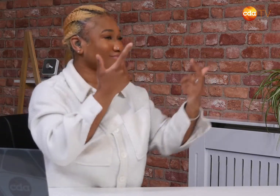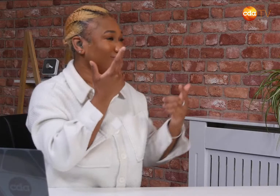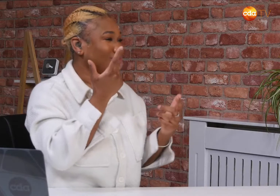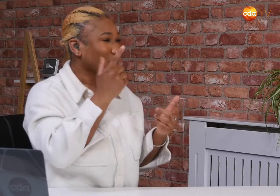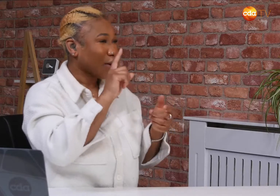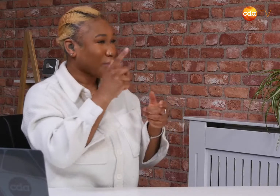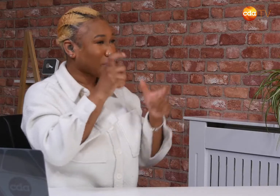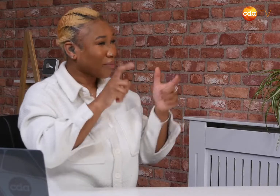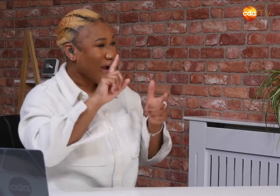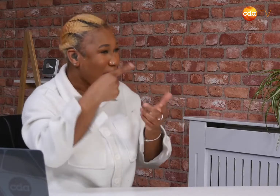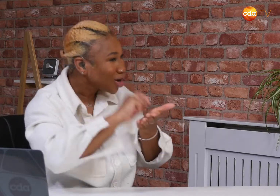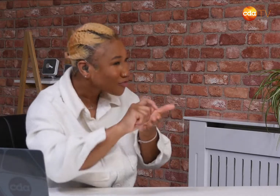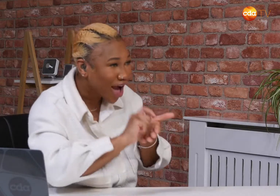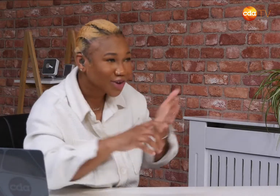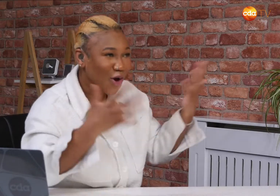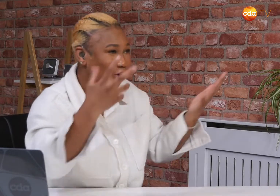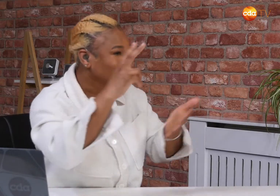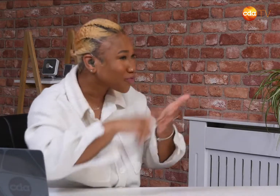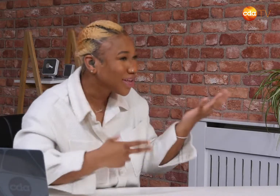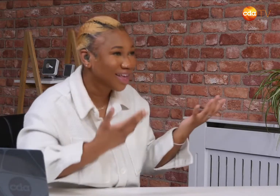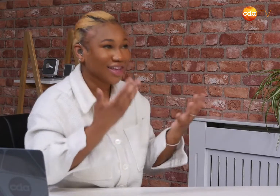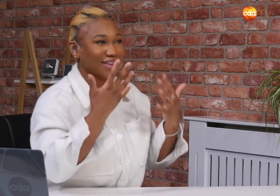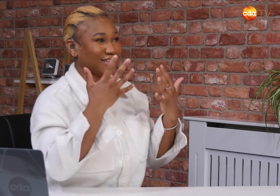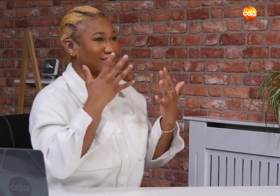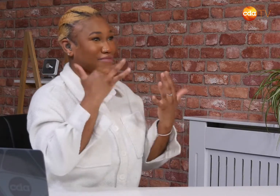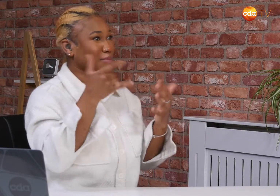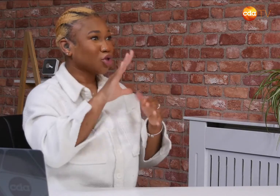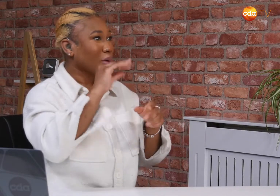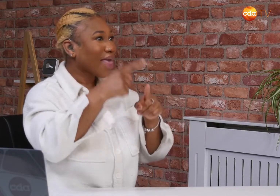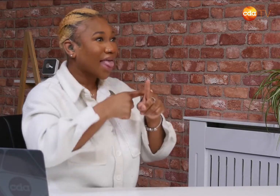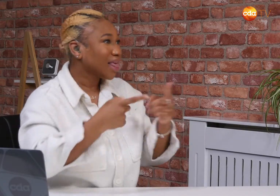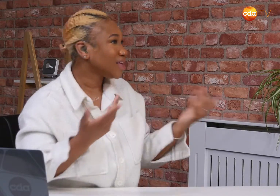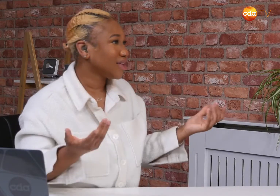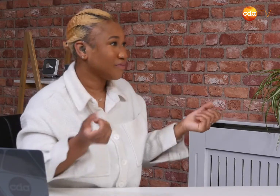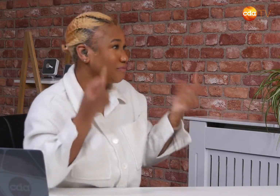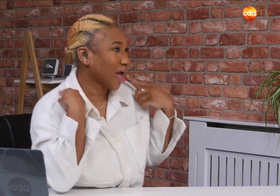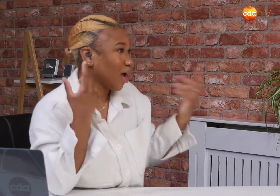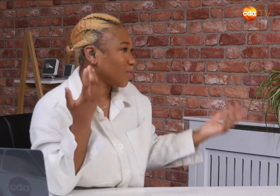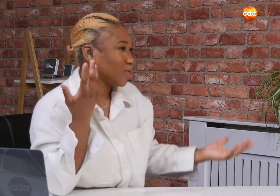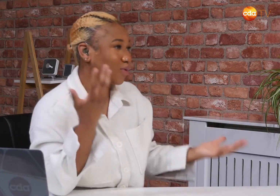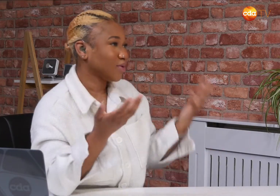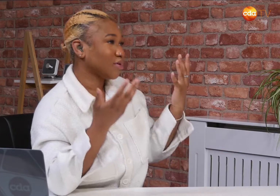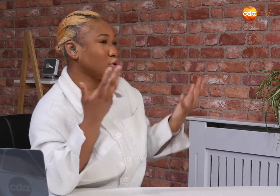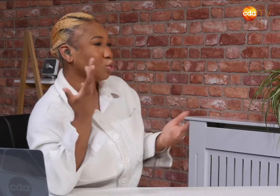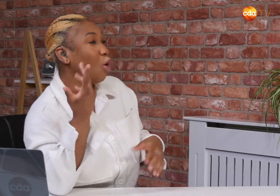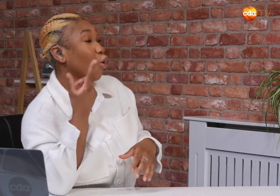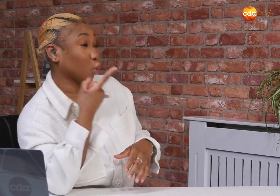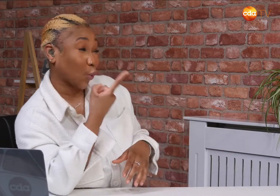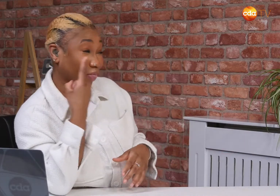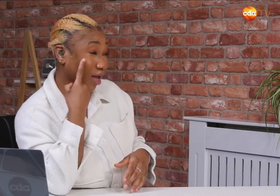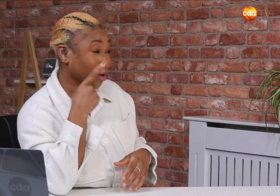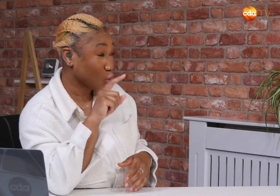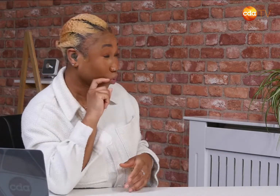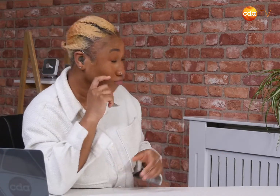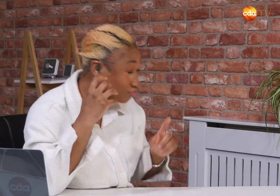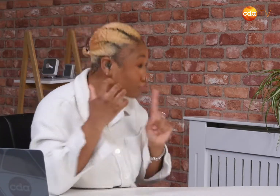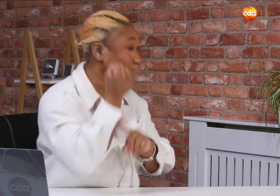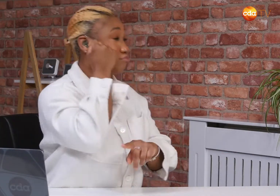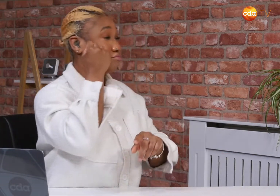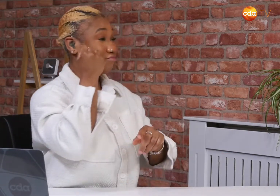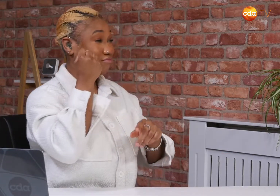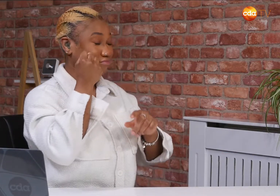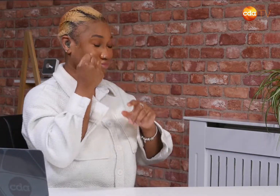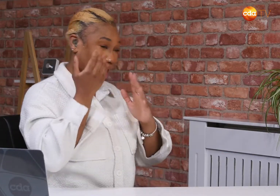obviously I know a lot of deaf people would kind of rather call through an interpreter. Maybe their English is not that great. Would